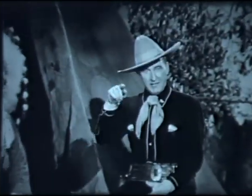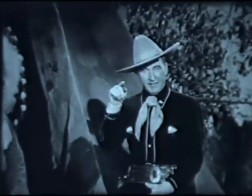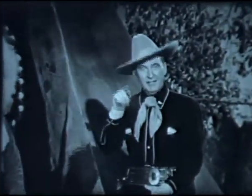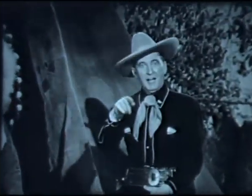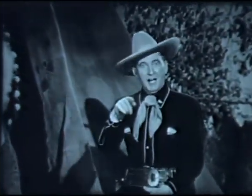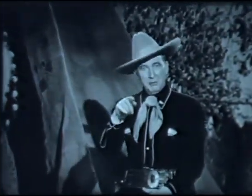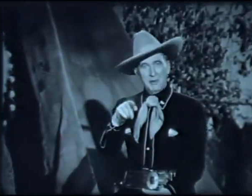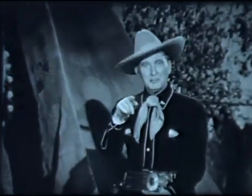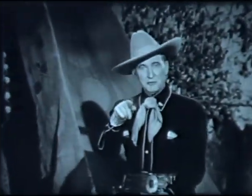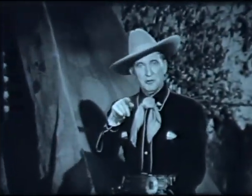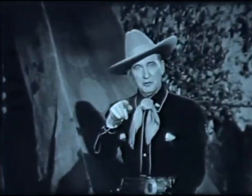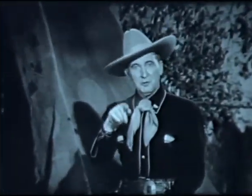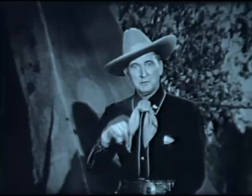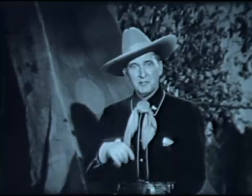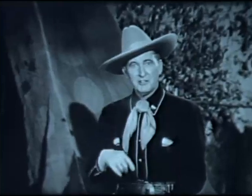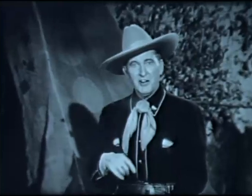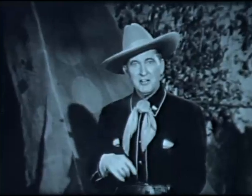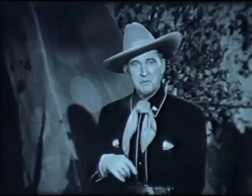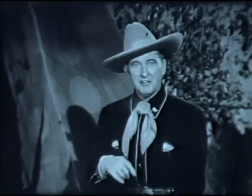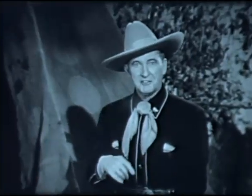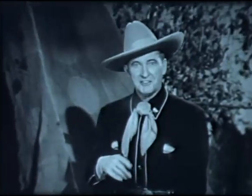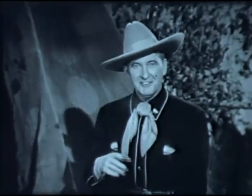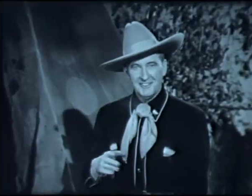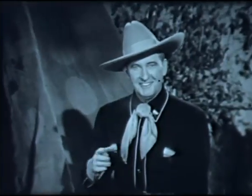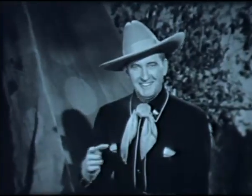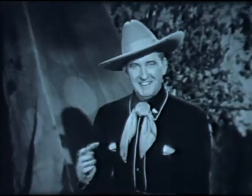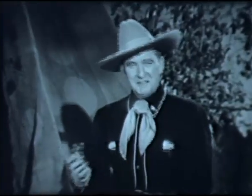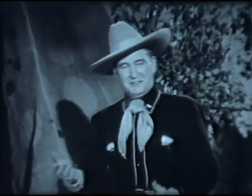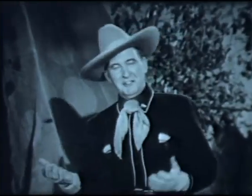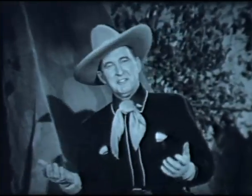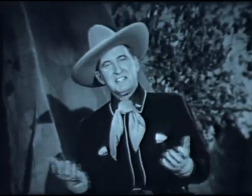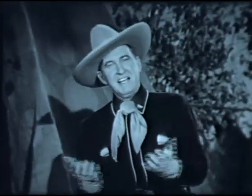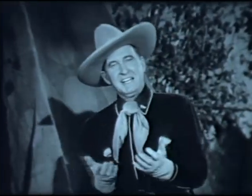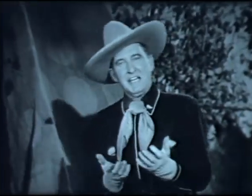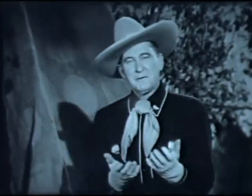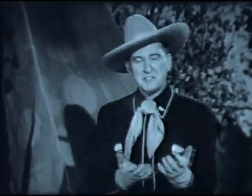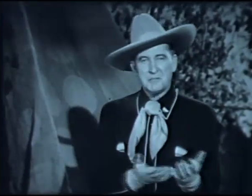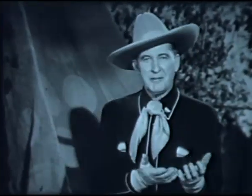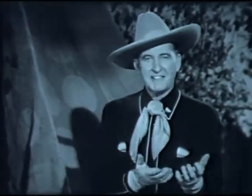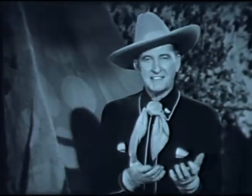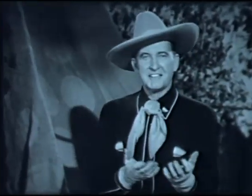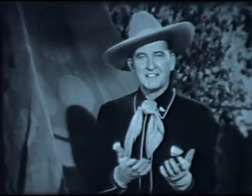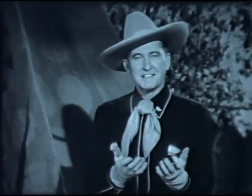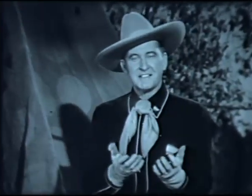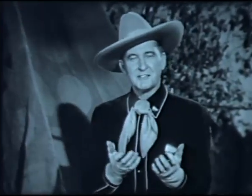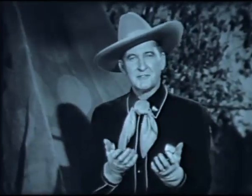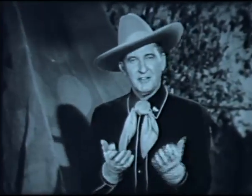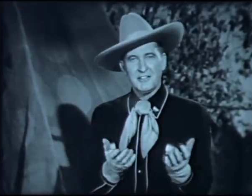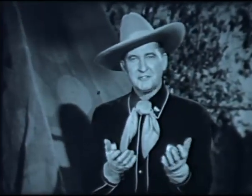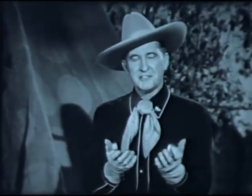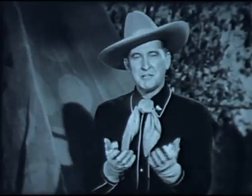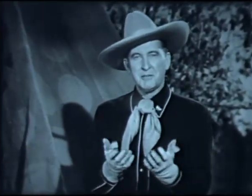saying, I'll bet you don't know what we're talking about, do you? You know, this sign language of the Plains Indians is very interesting